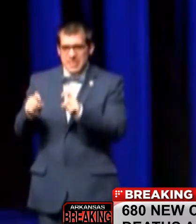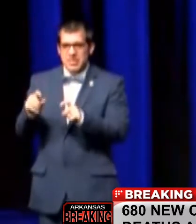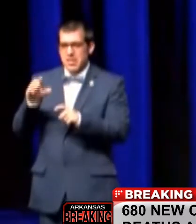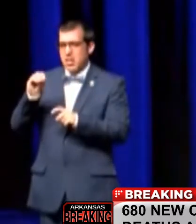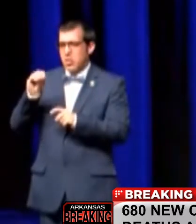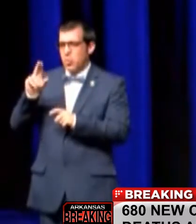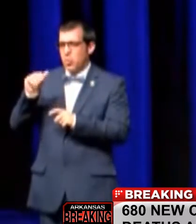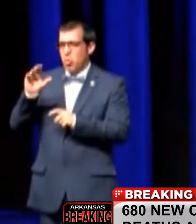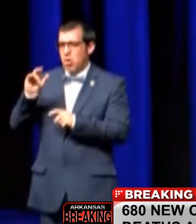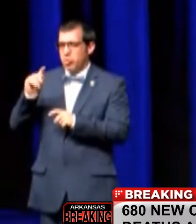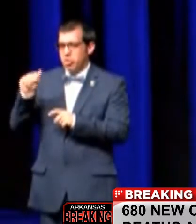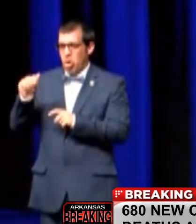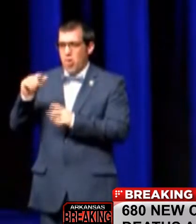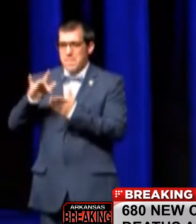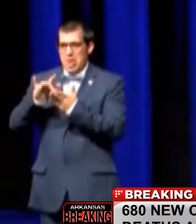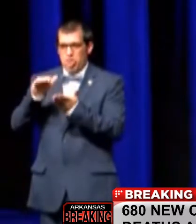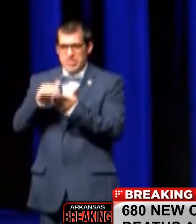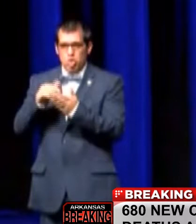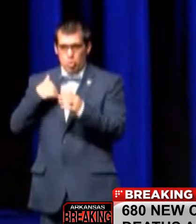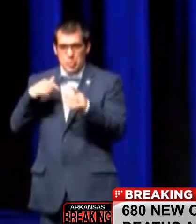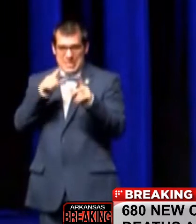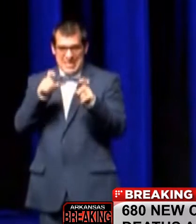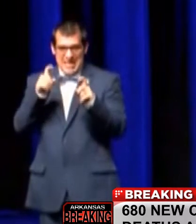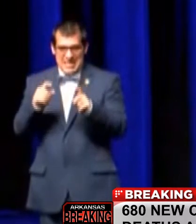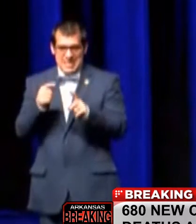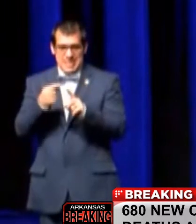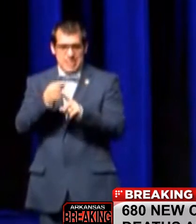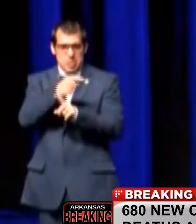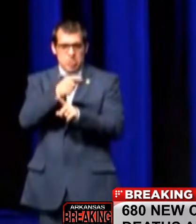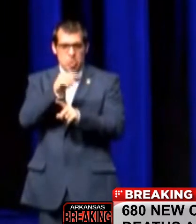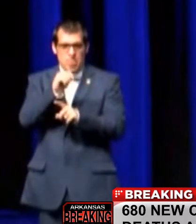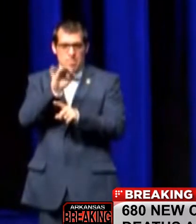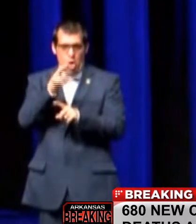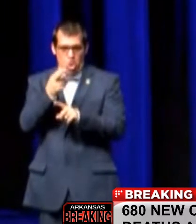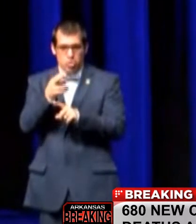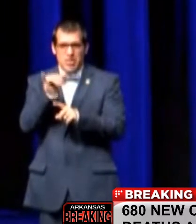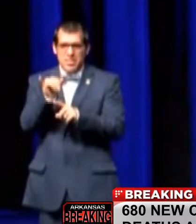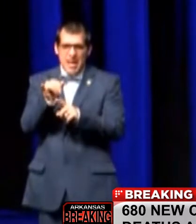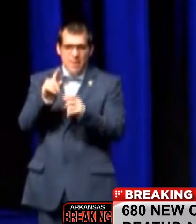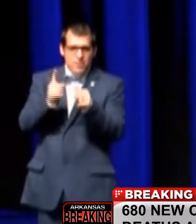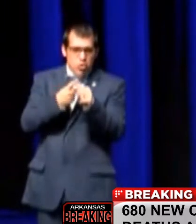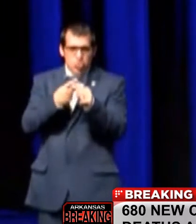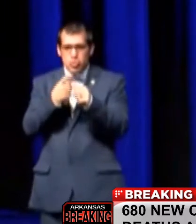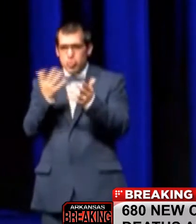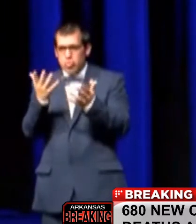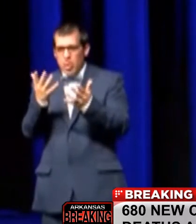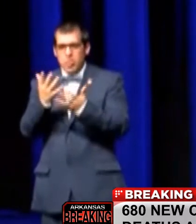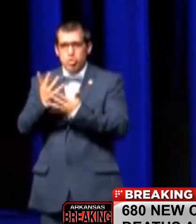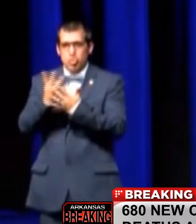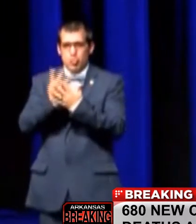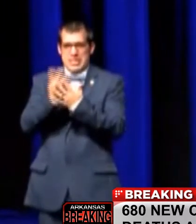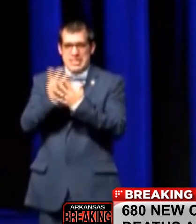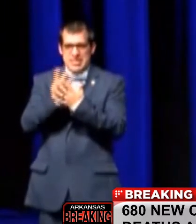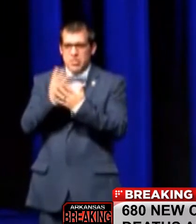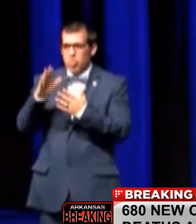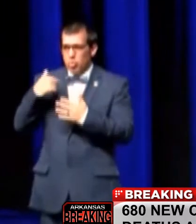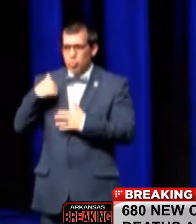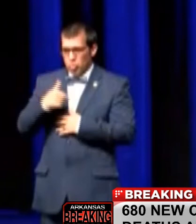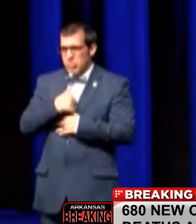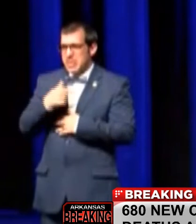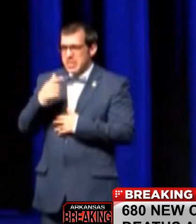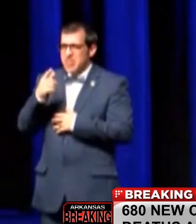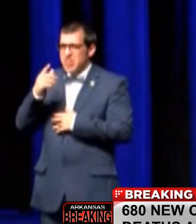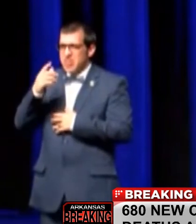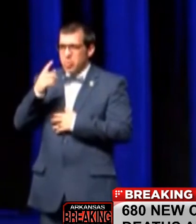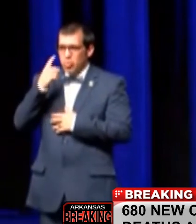We actually started testing in March, but that would be a screen test. We realized the urgency to know where the pockets